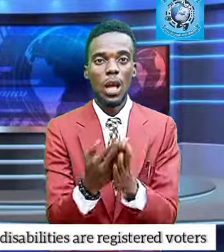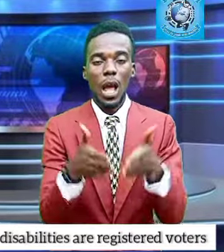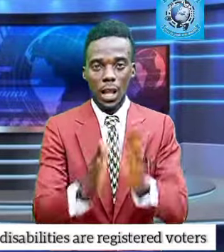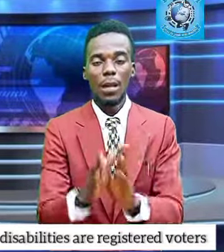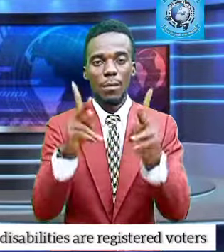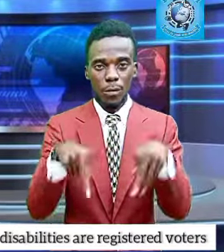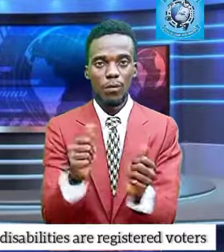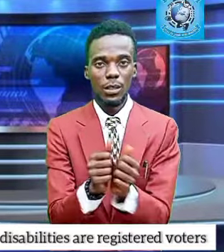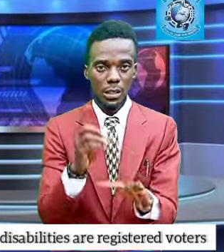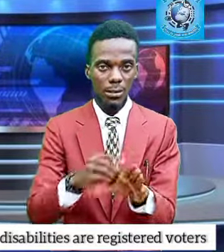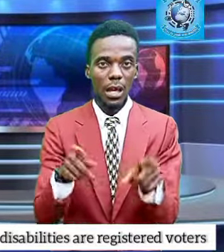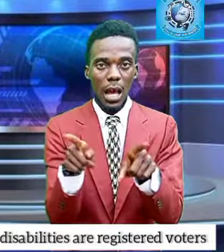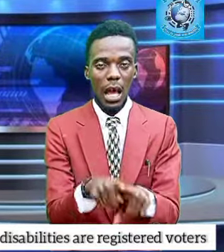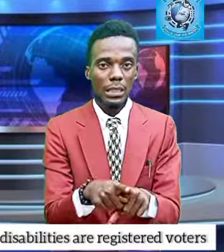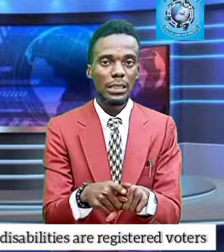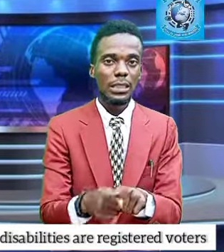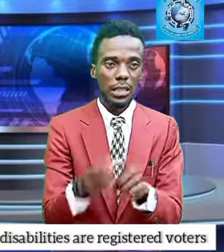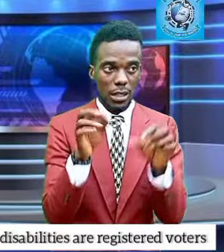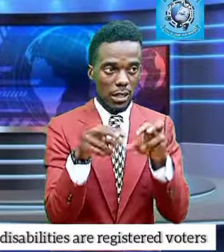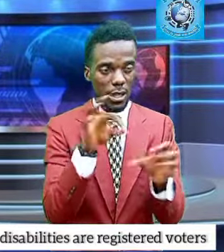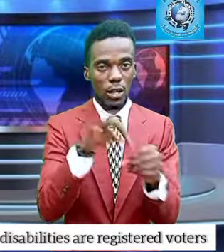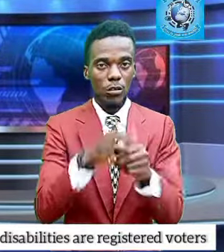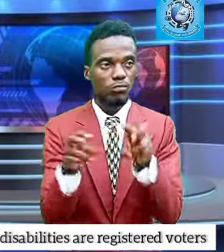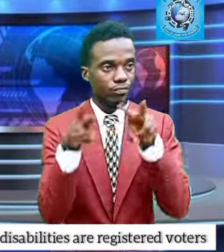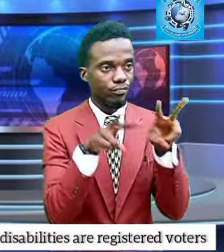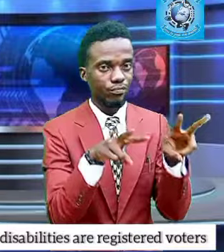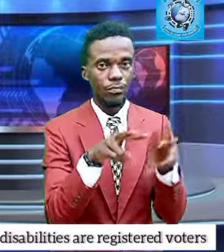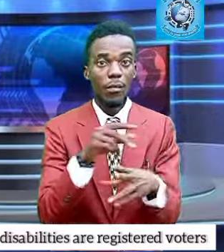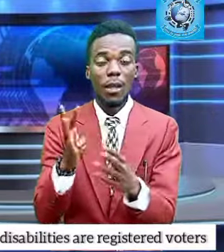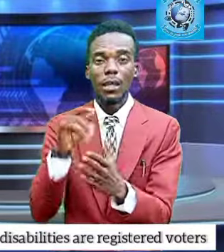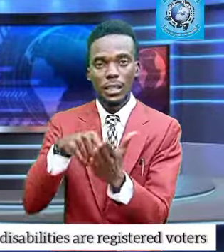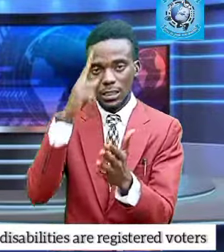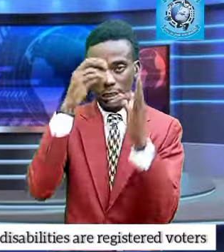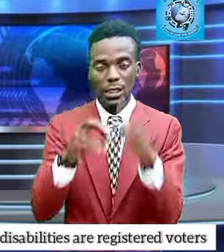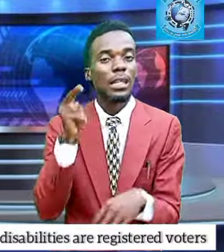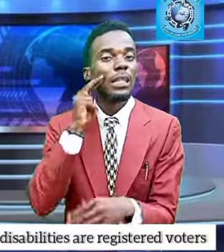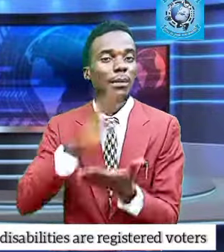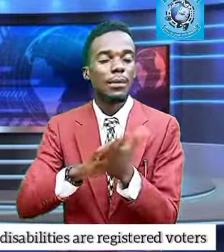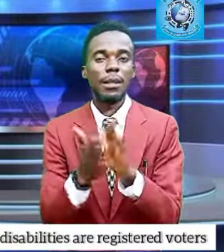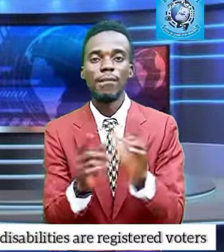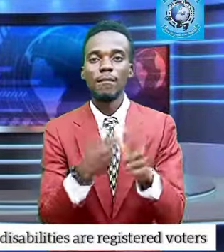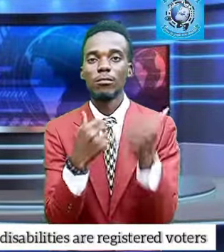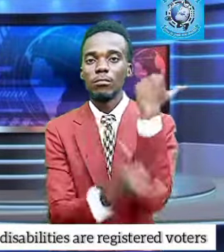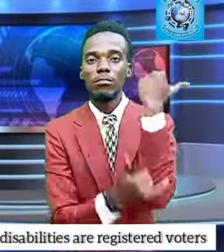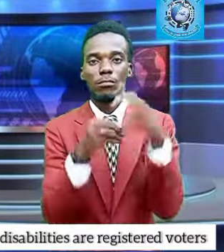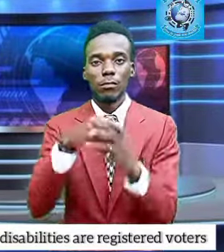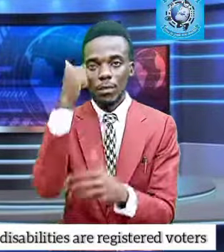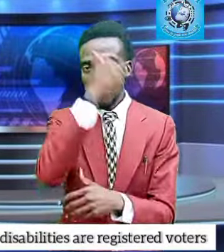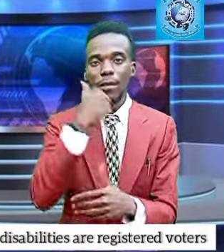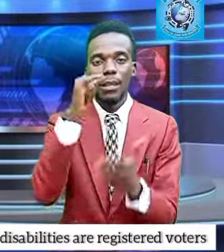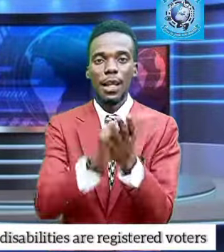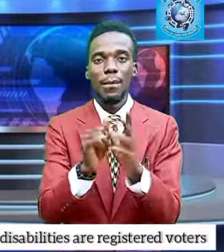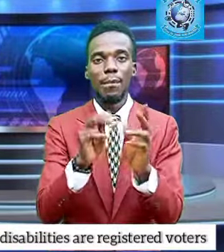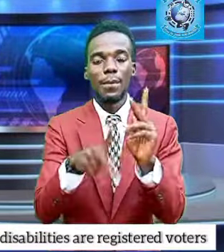as elections observers. By this decision, Nigeria became the first country in Africa where PWDs in their own